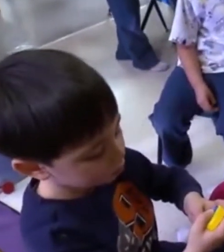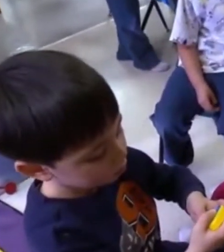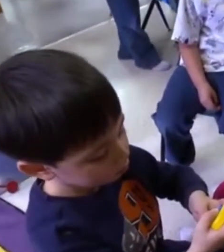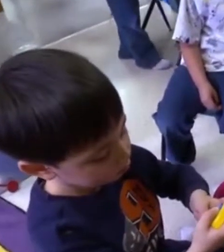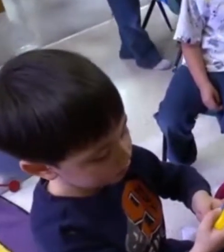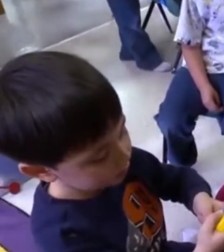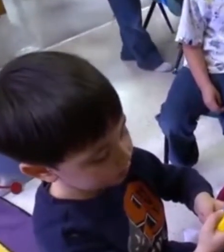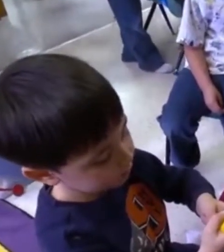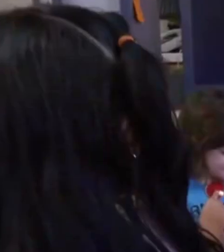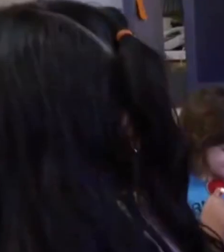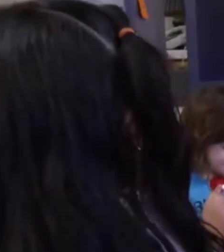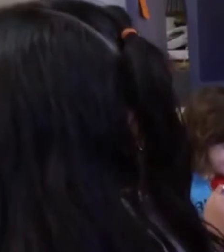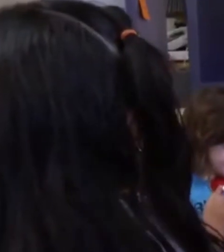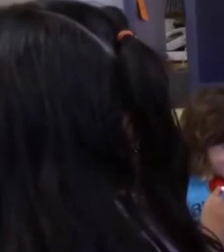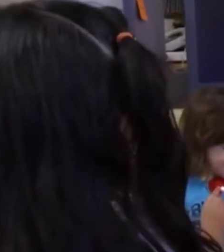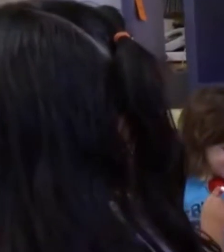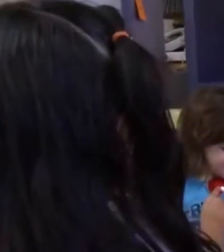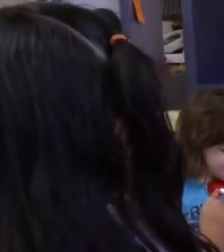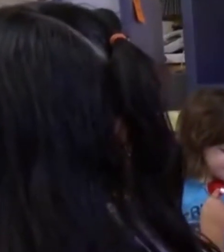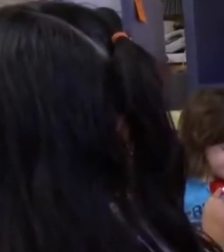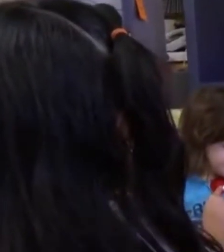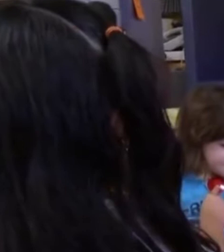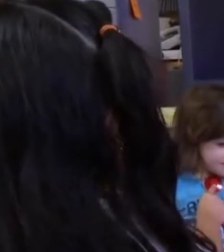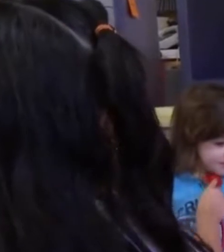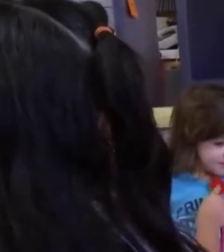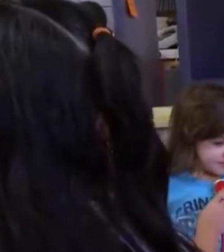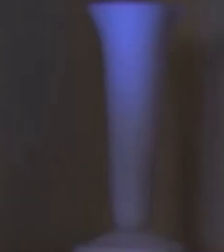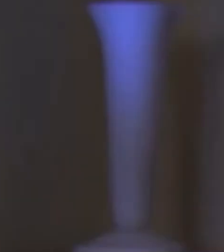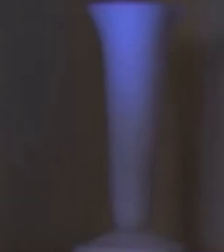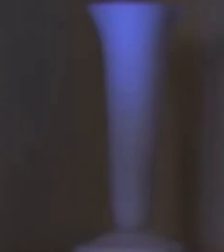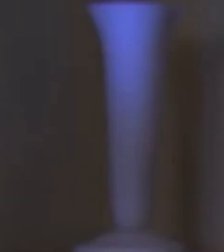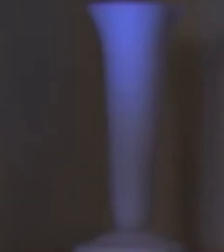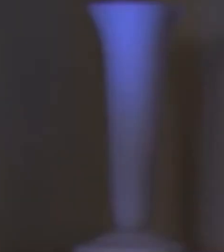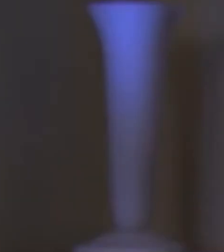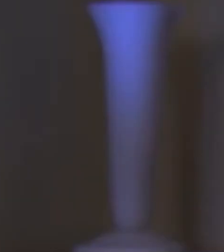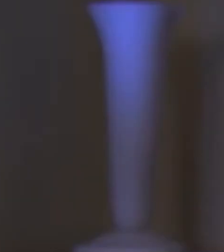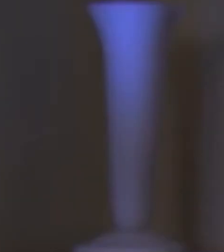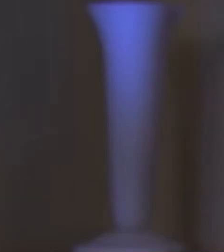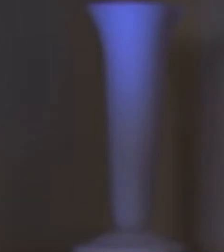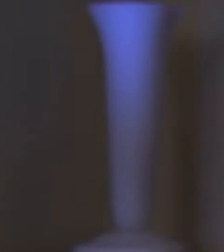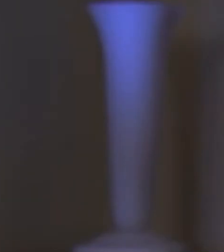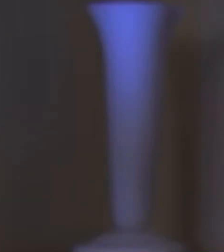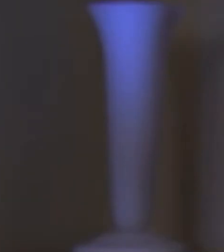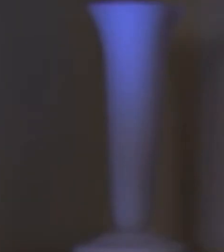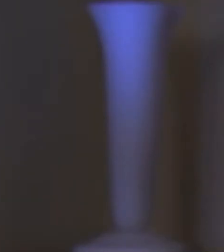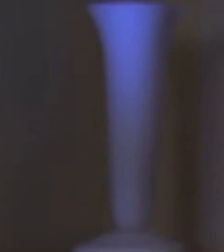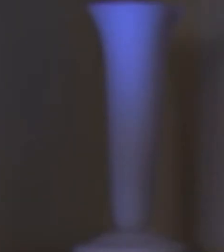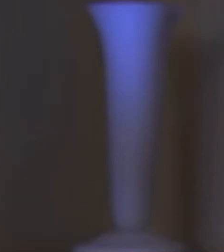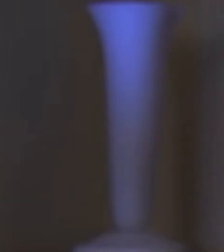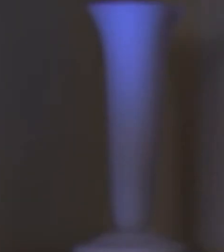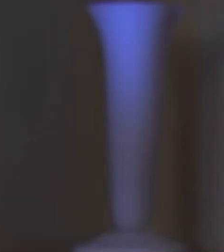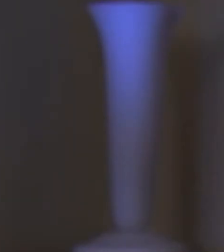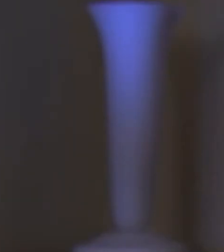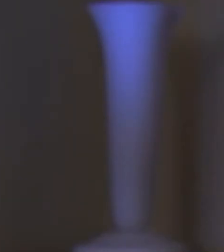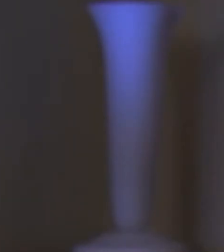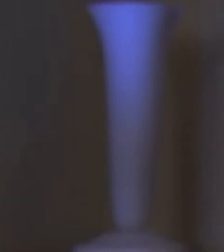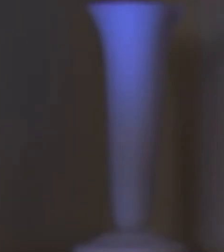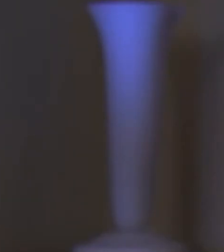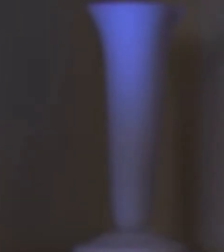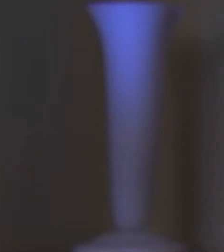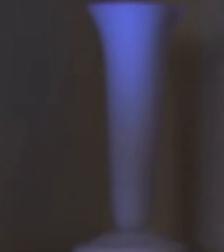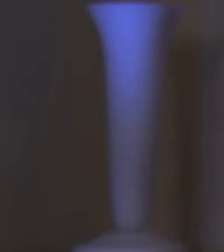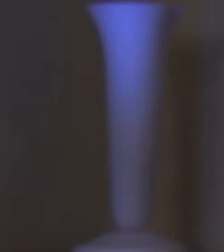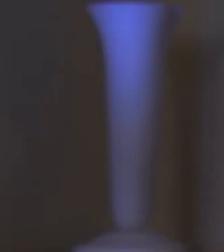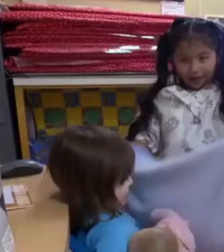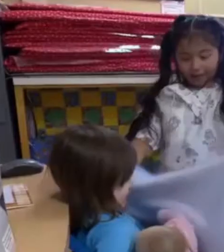24. Slowly but surely, you're going to be able to step back, and that child's going to go into the world with these skills where they can get along